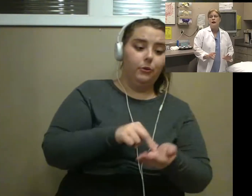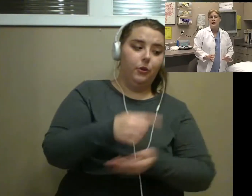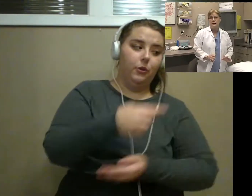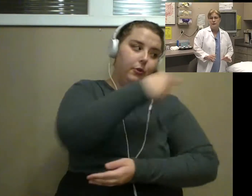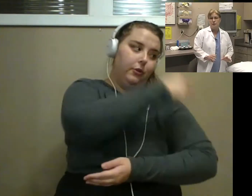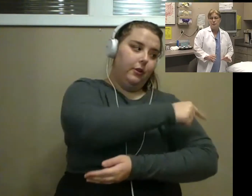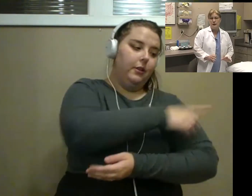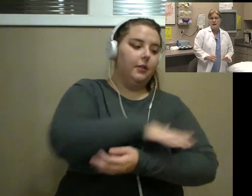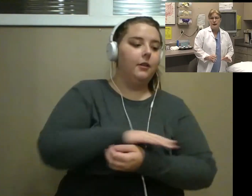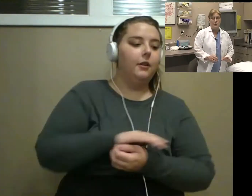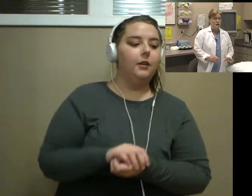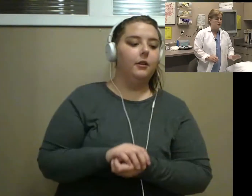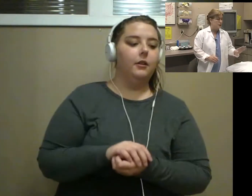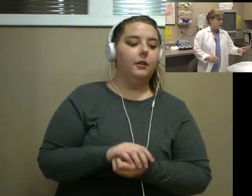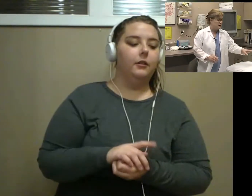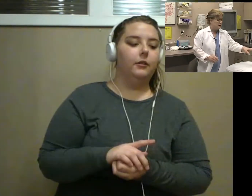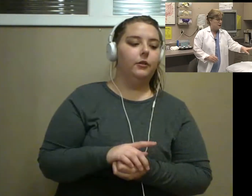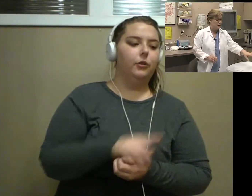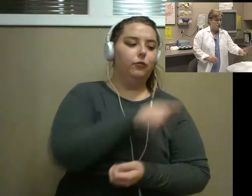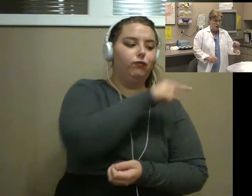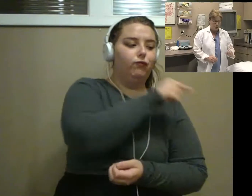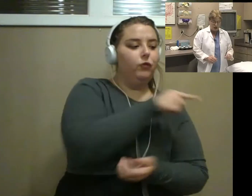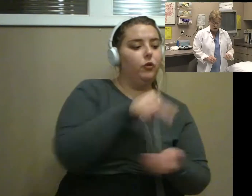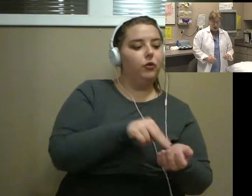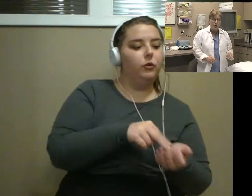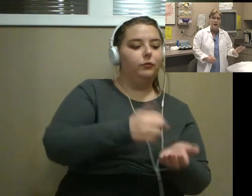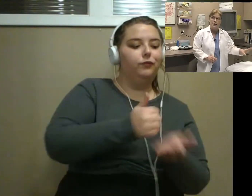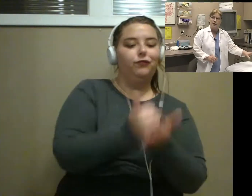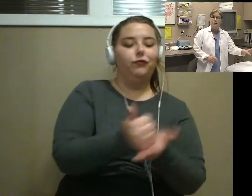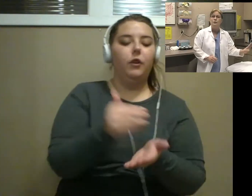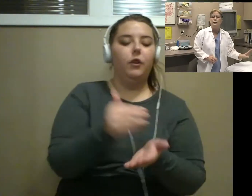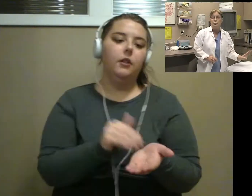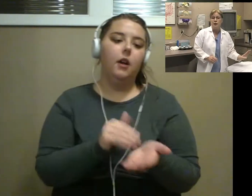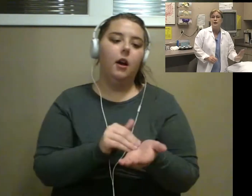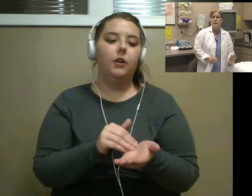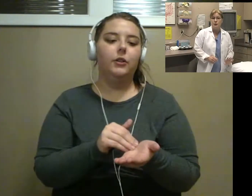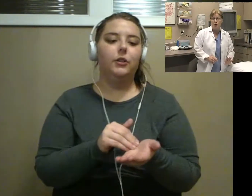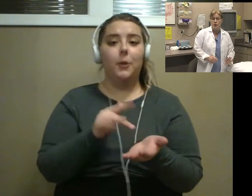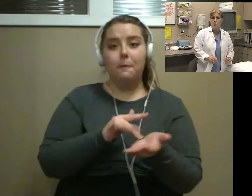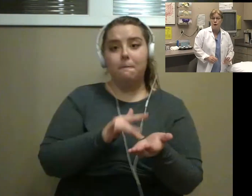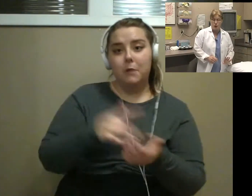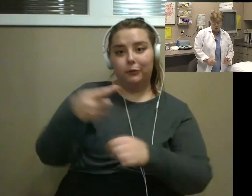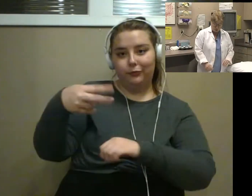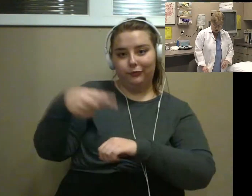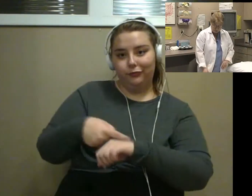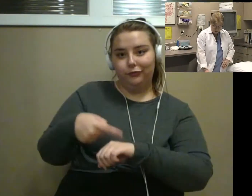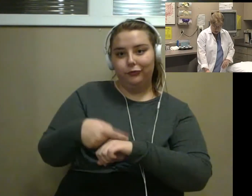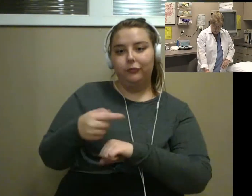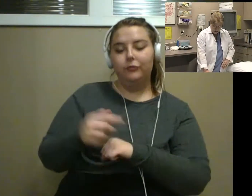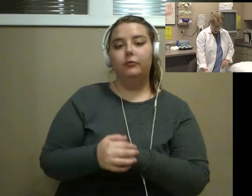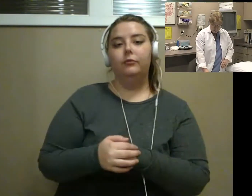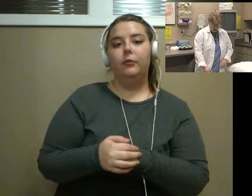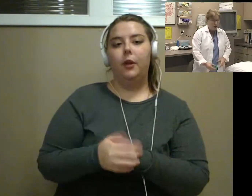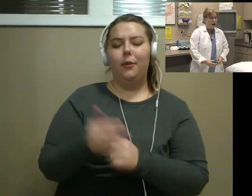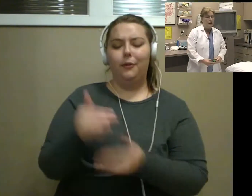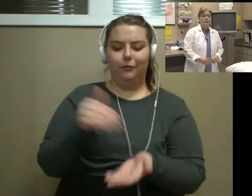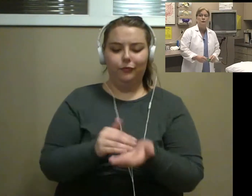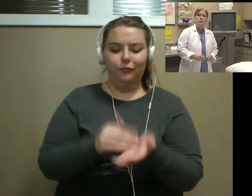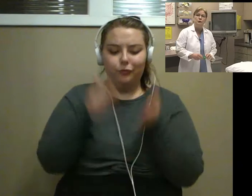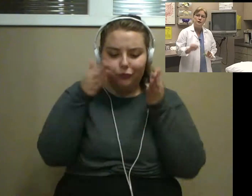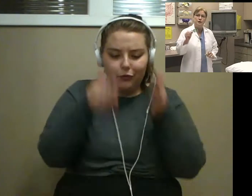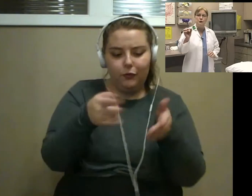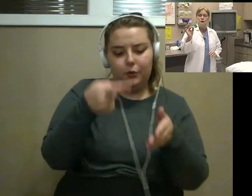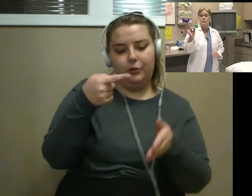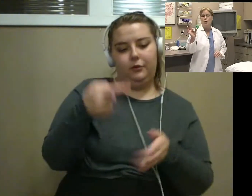physician, and give you the medications. The doctor is concentrating his efforts on what he is doing with you. He will